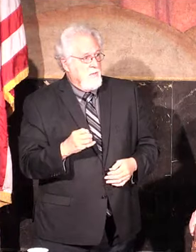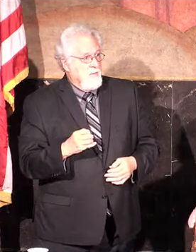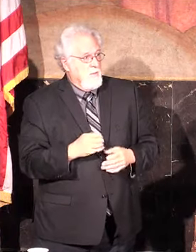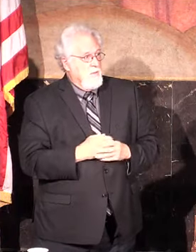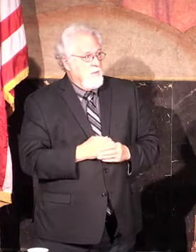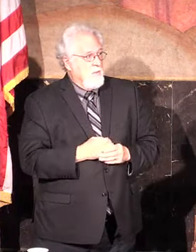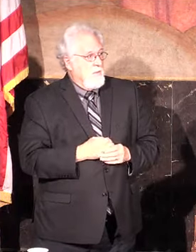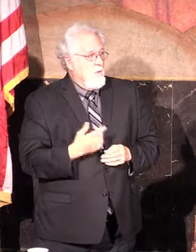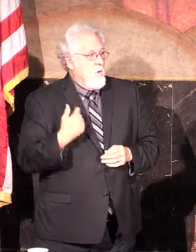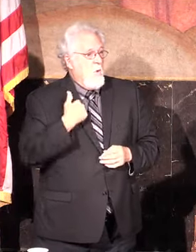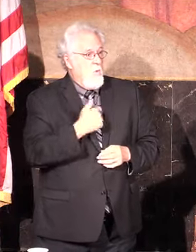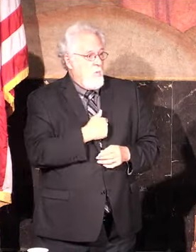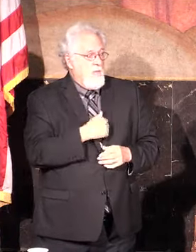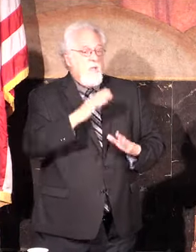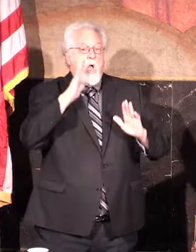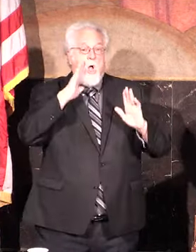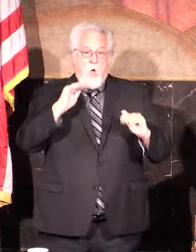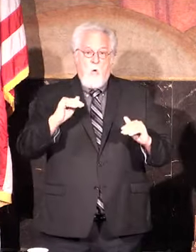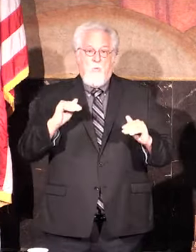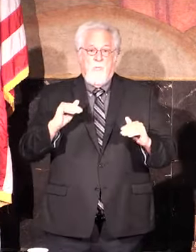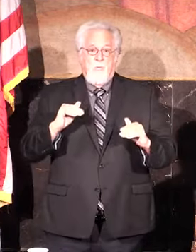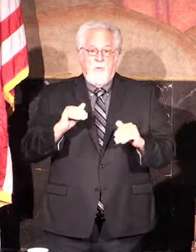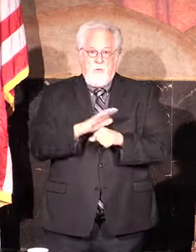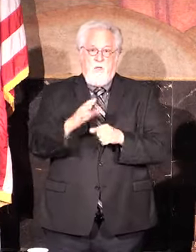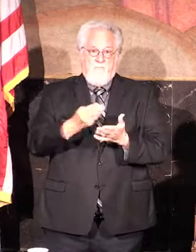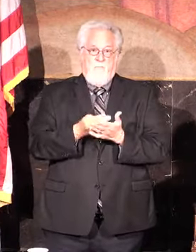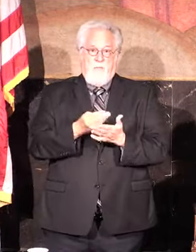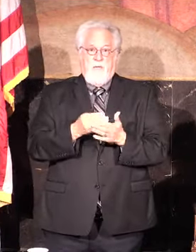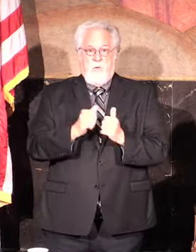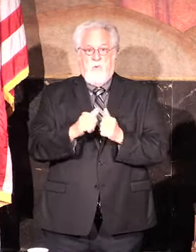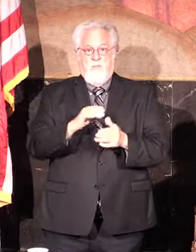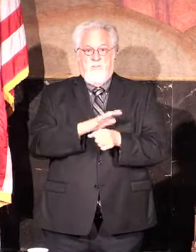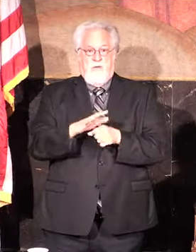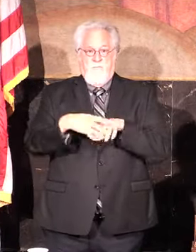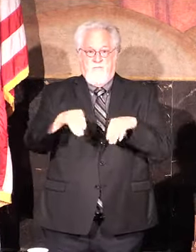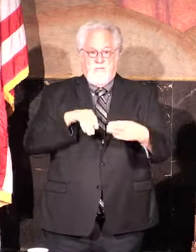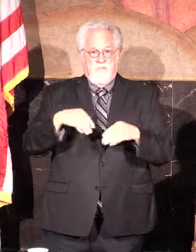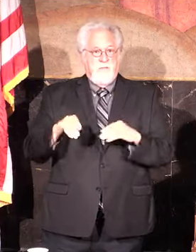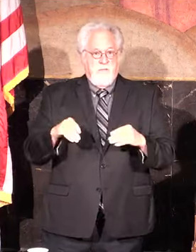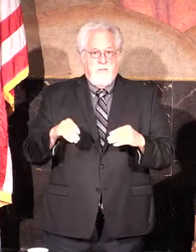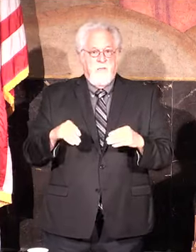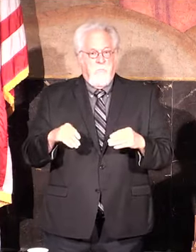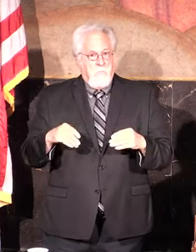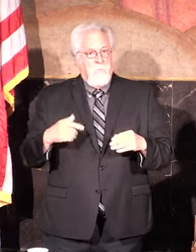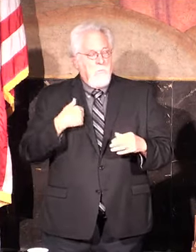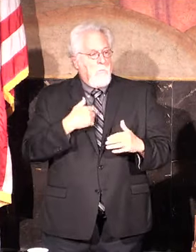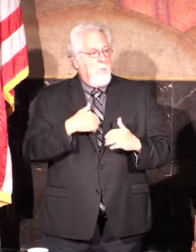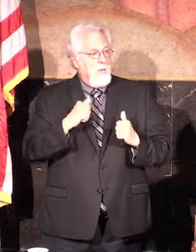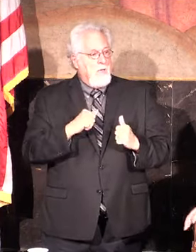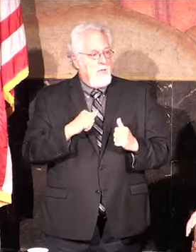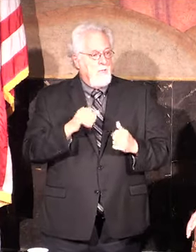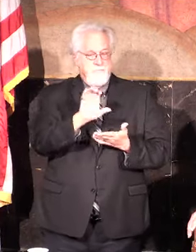And we certainly would hope that there would be enough money with enough flexibility that we could